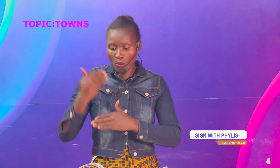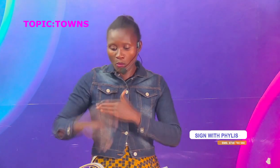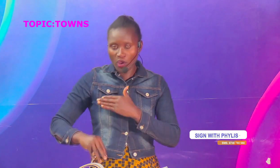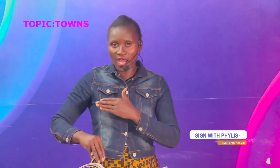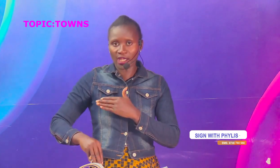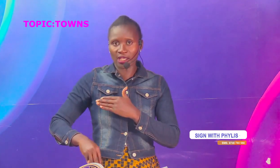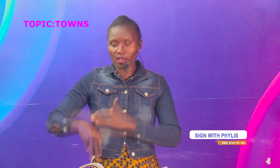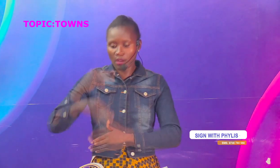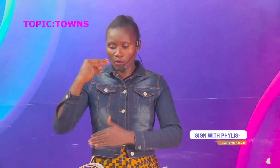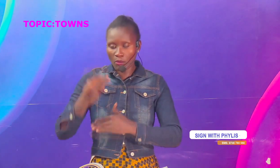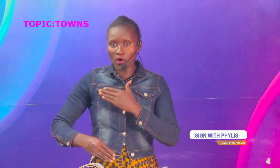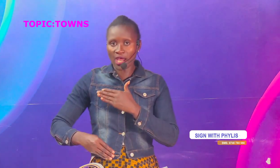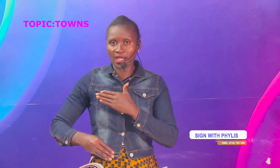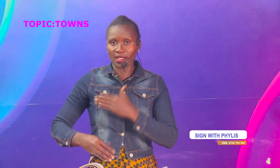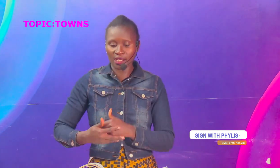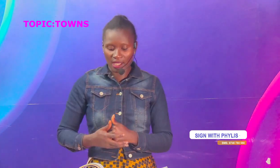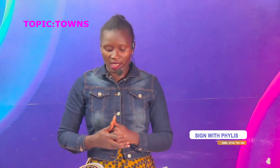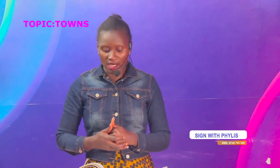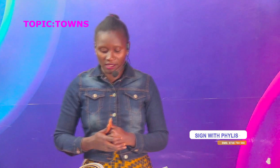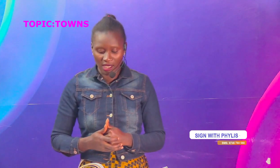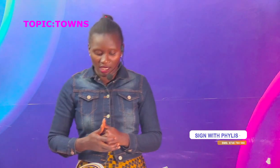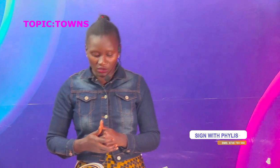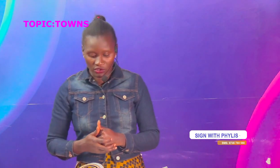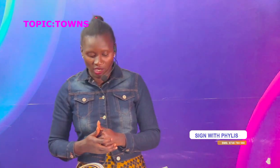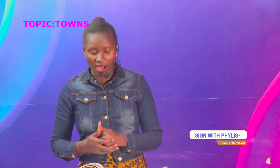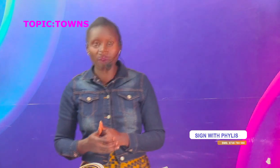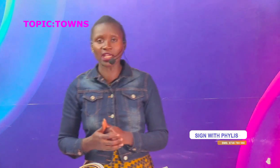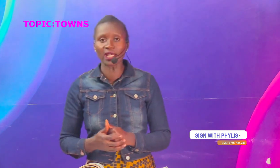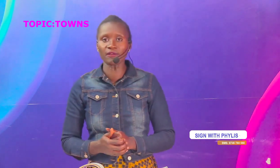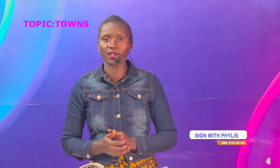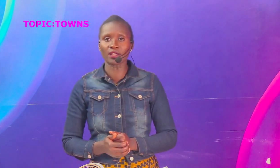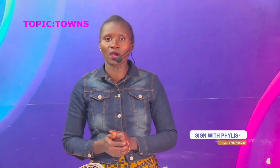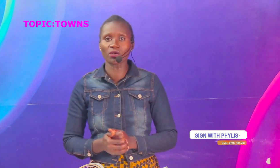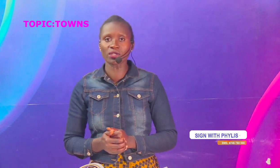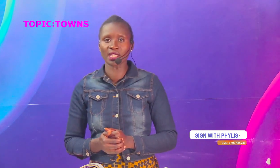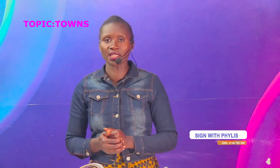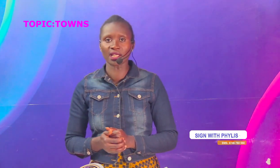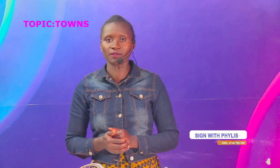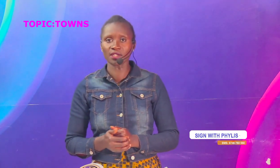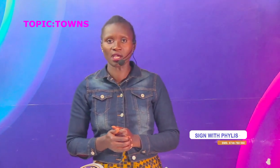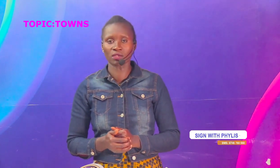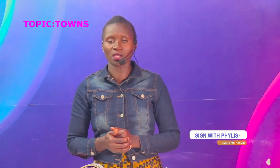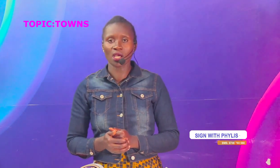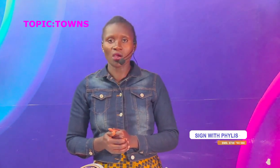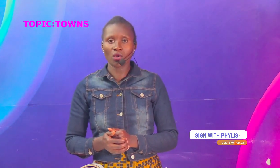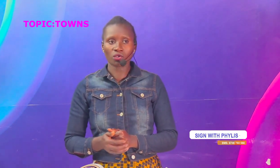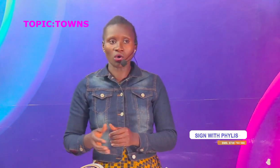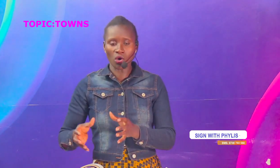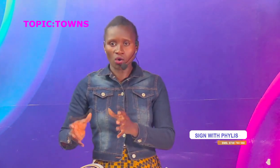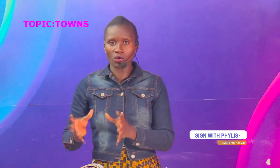Moyale, Moyale. And then also have Kilifi. How do we sign Kilifi town? So you're just